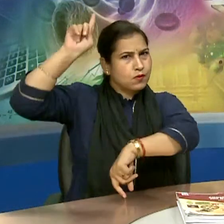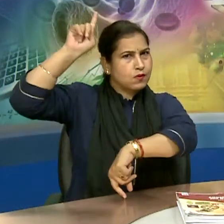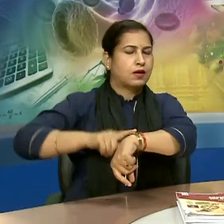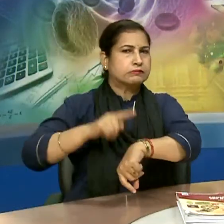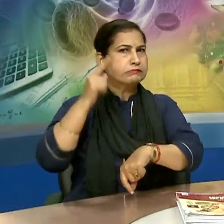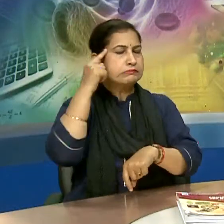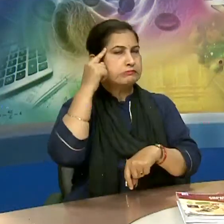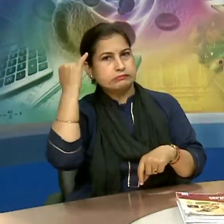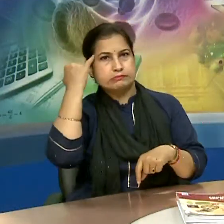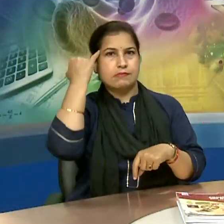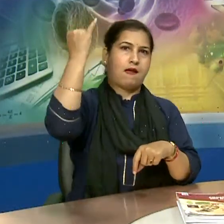standard cubit